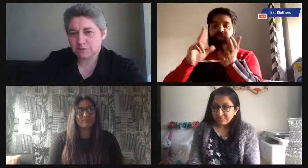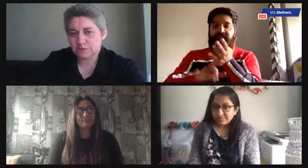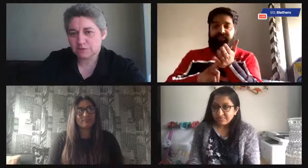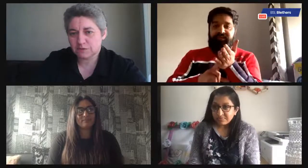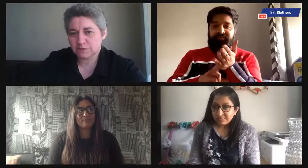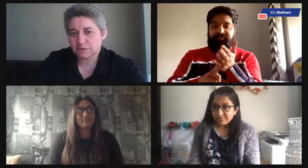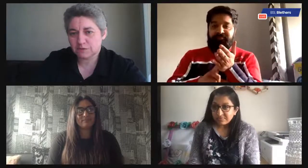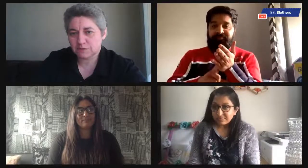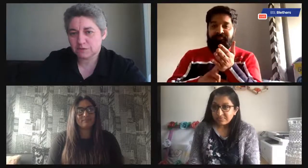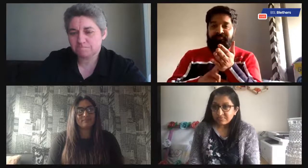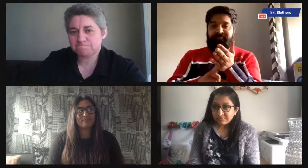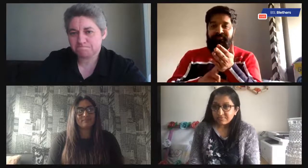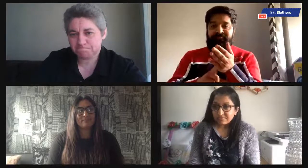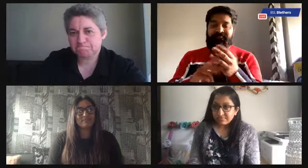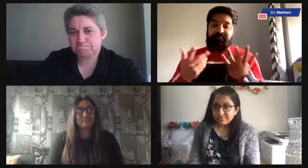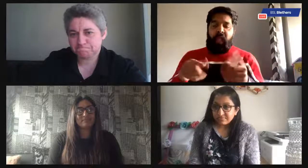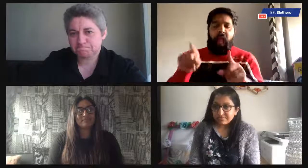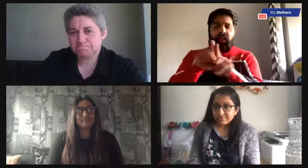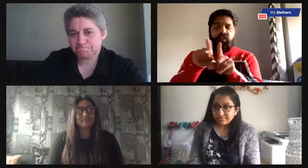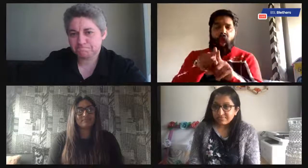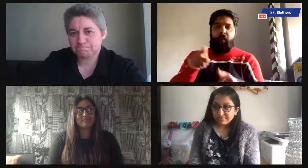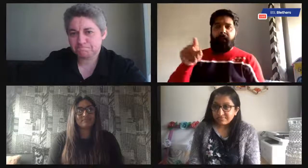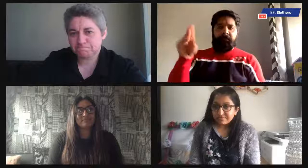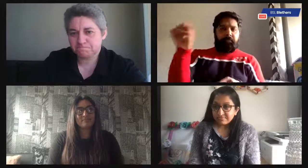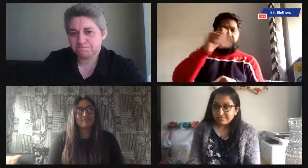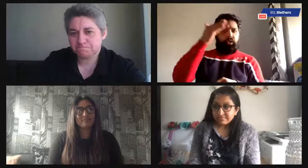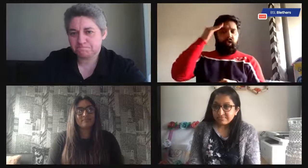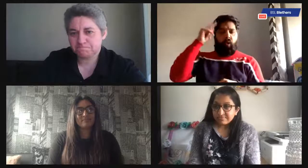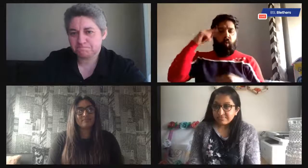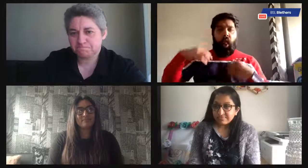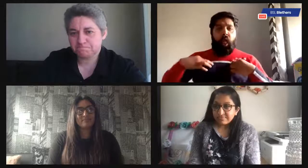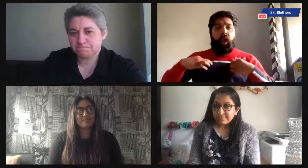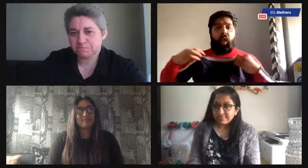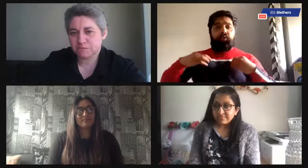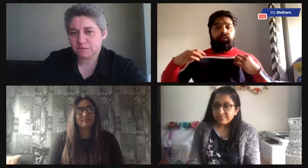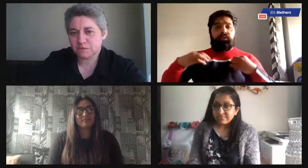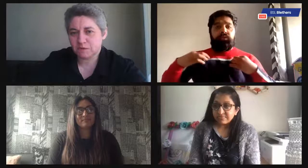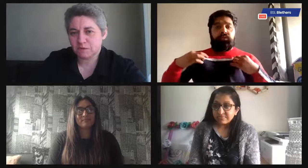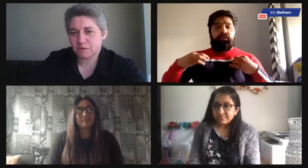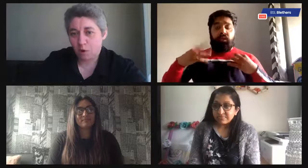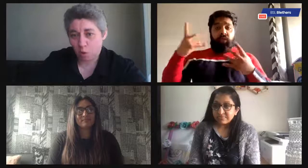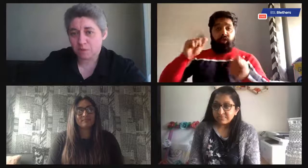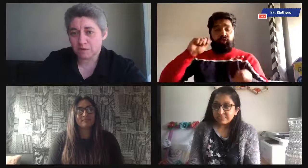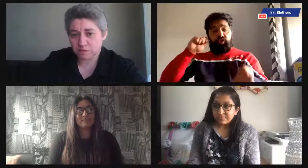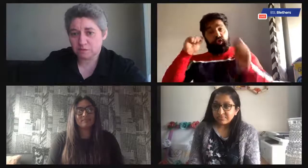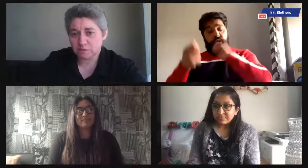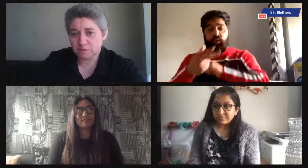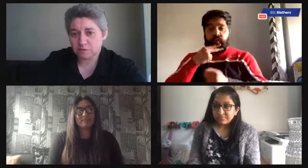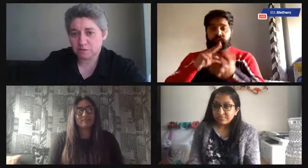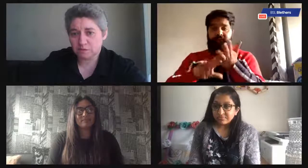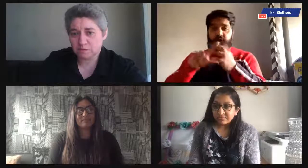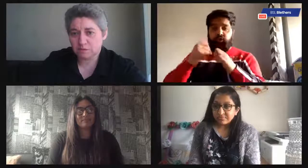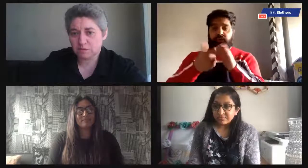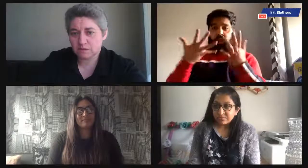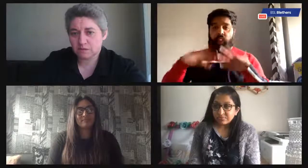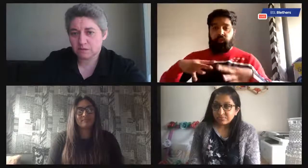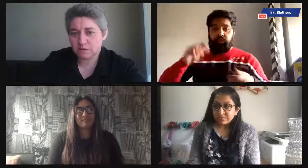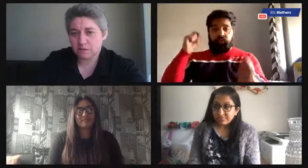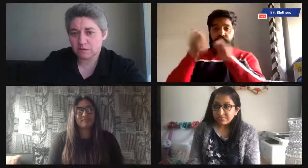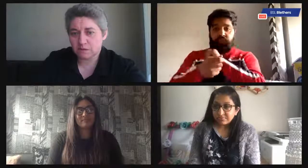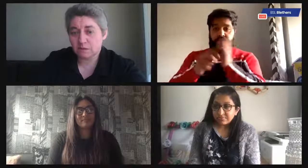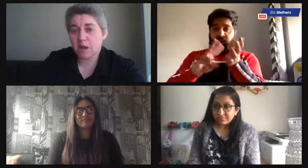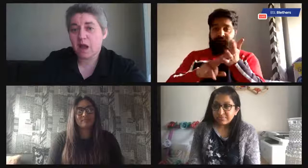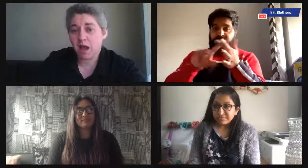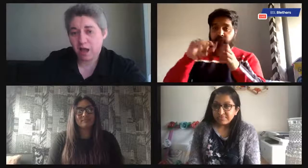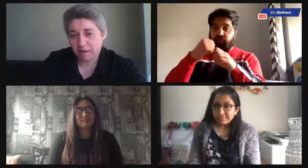how they can do as an individual to save the planet. So they're thinking about going vegan as well. Also, our members are thinking about